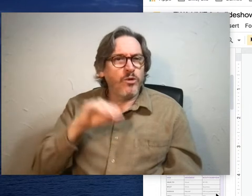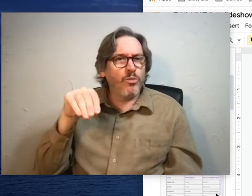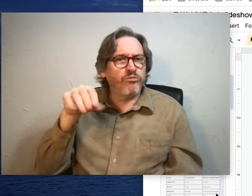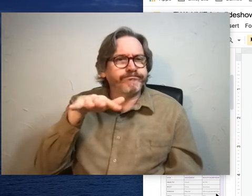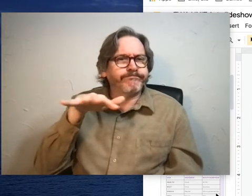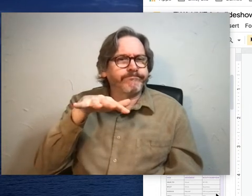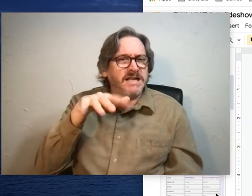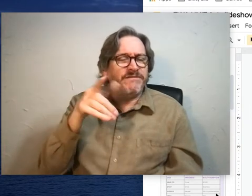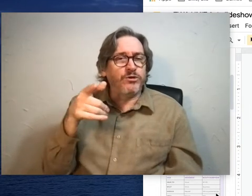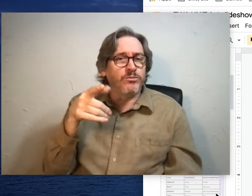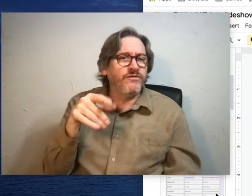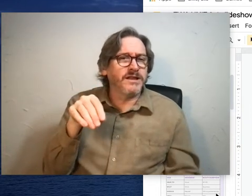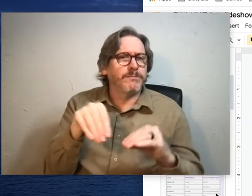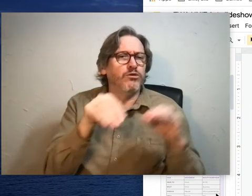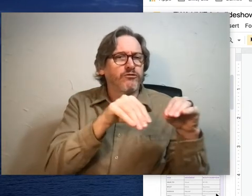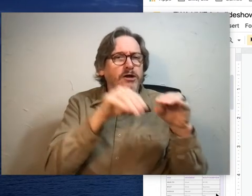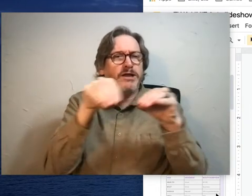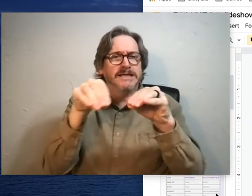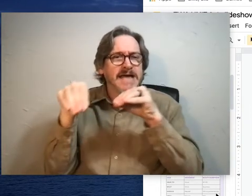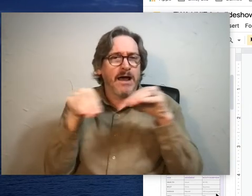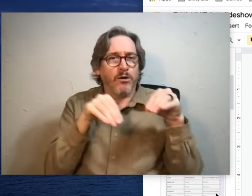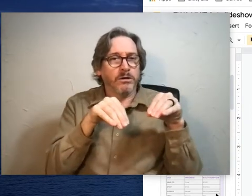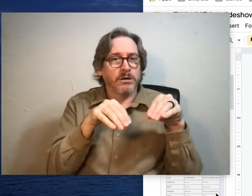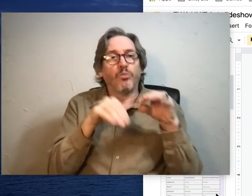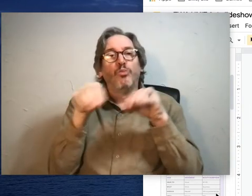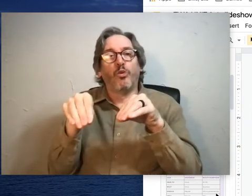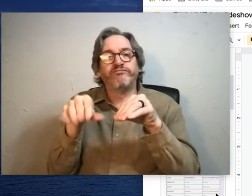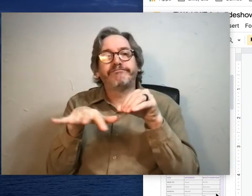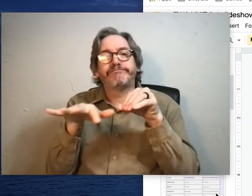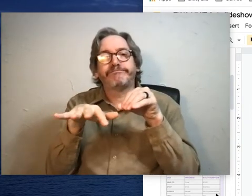Move, if you're moving, like move around in town,